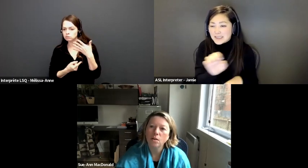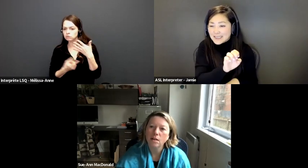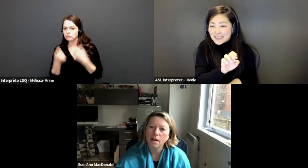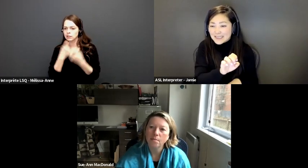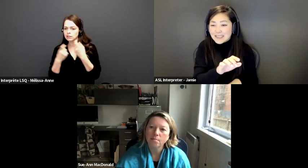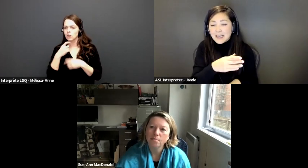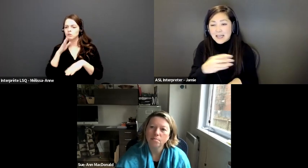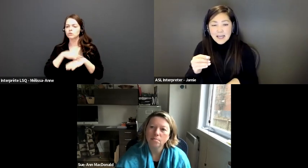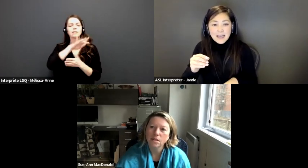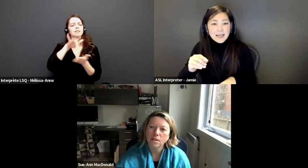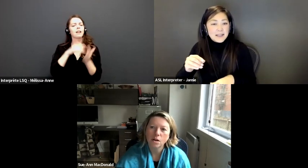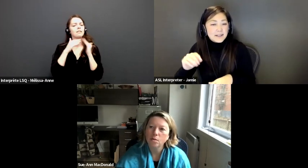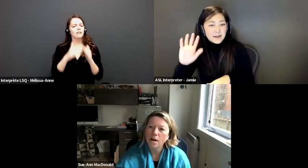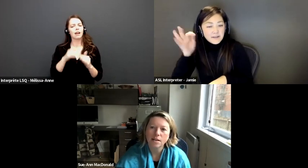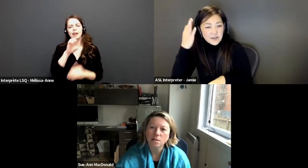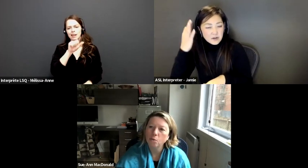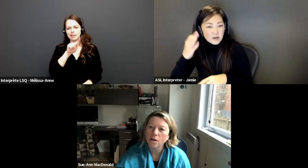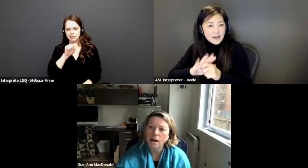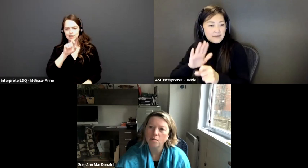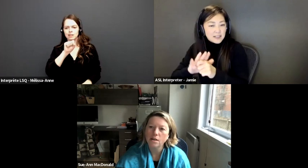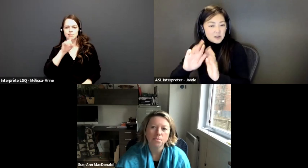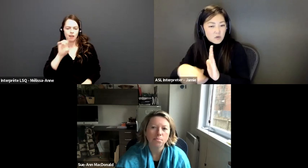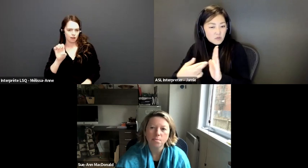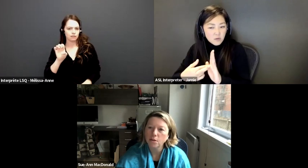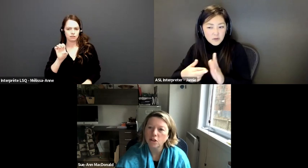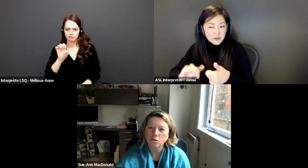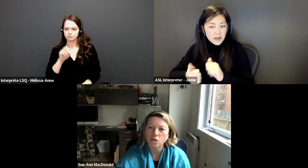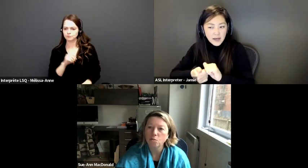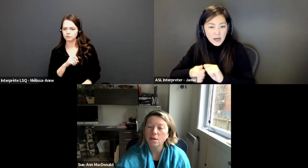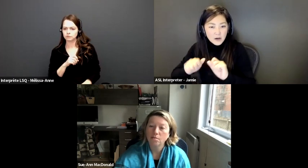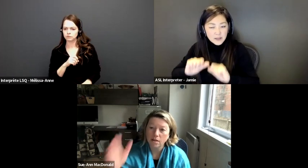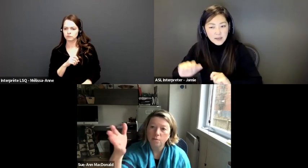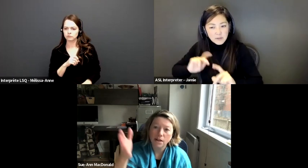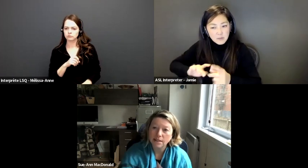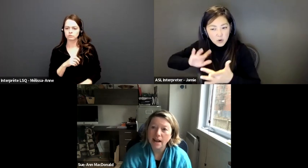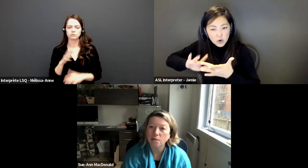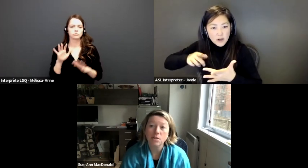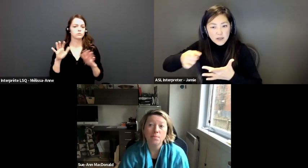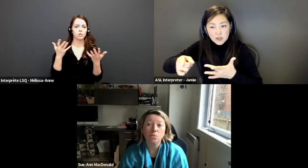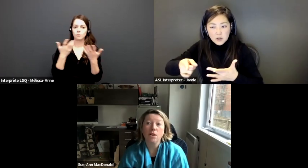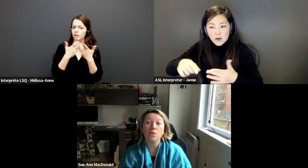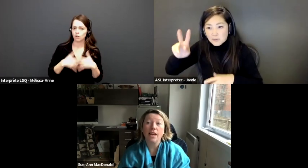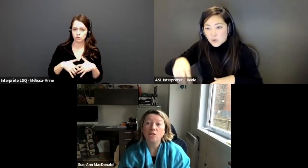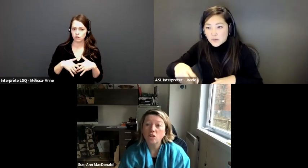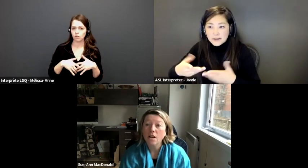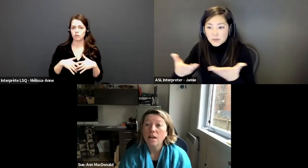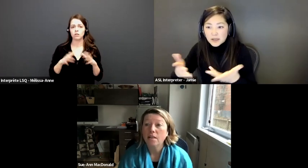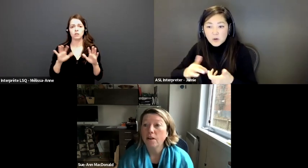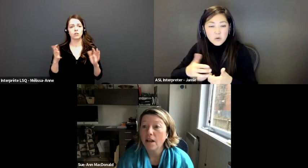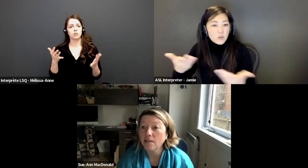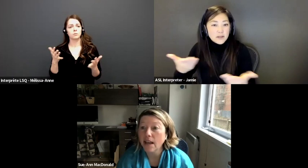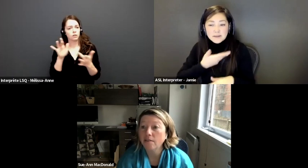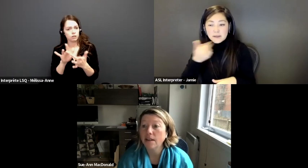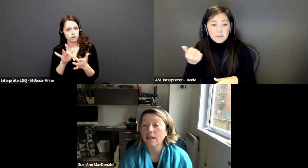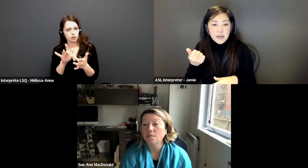advocate's role. You know, how does it work? How can people reach out to you? I'm going to read it exactly. What is the best way to engage